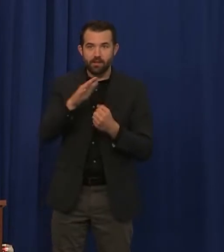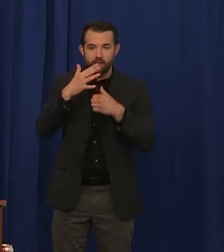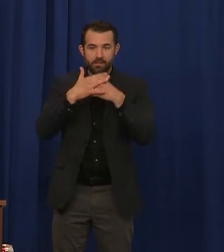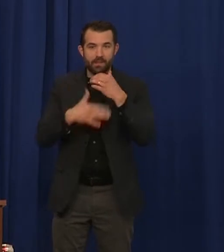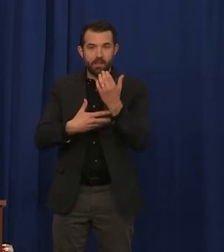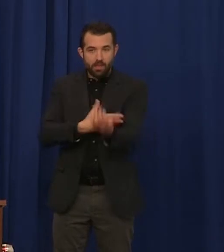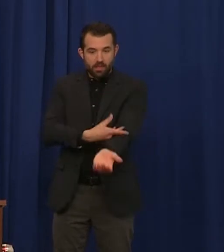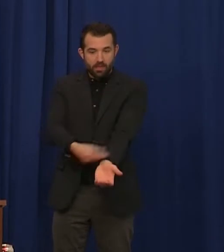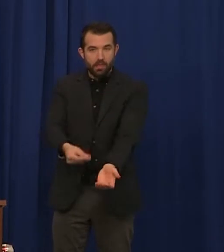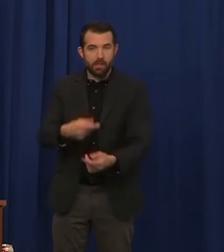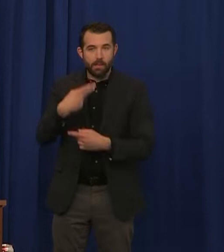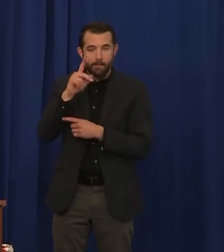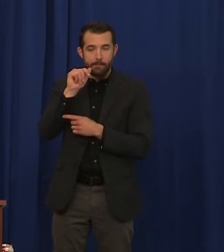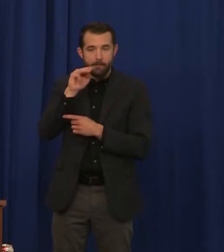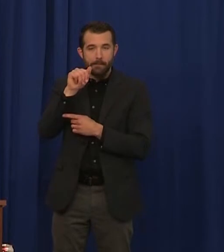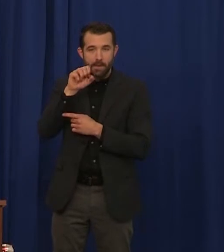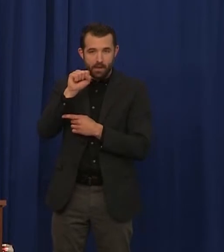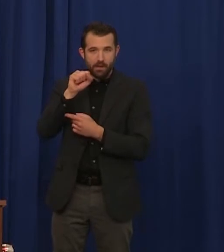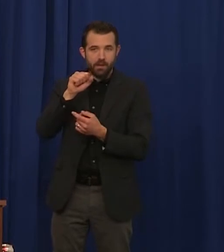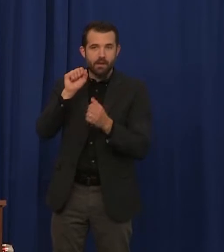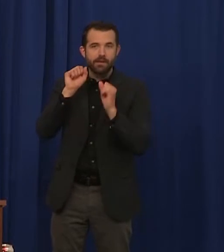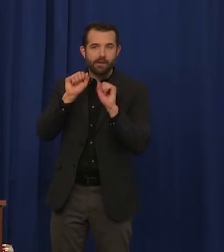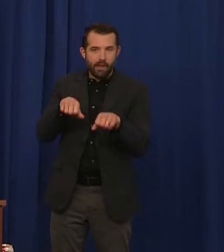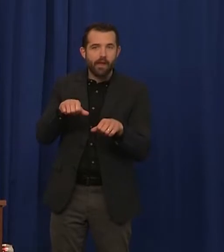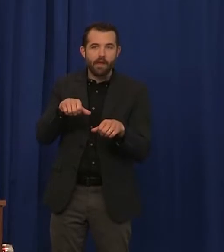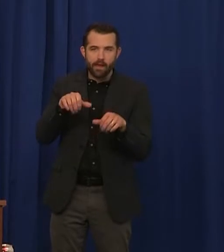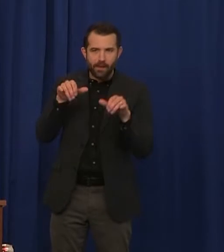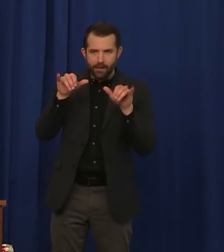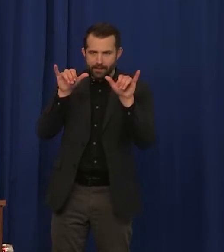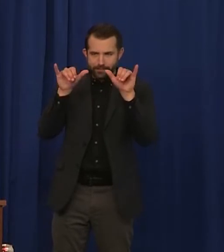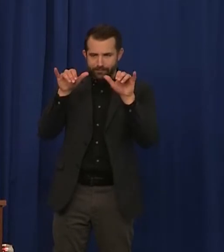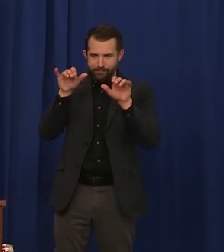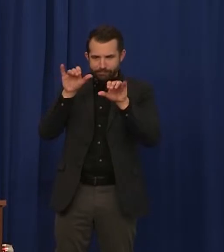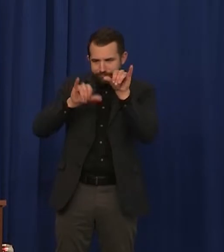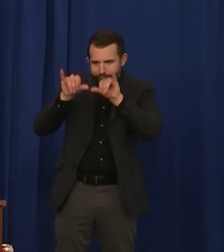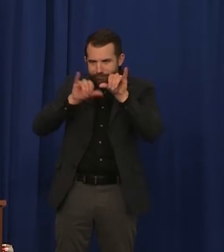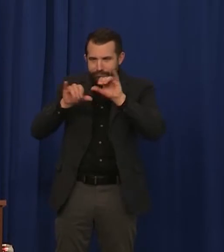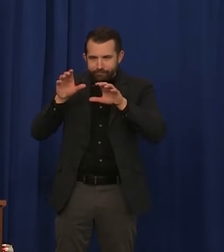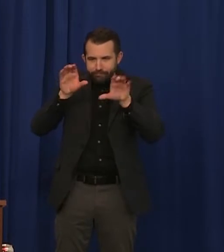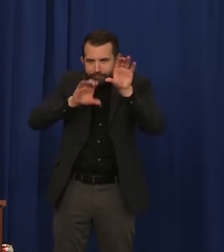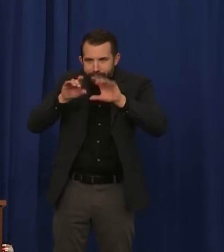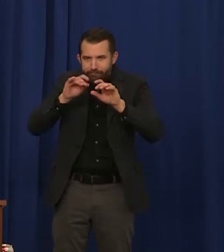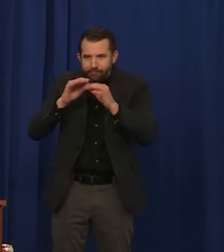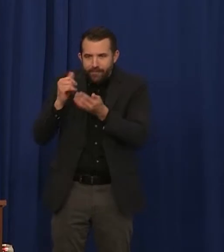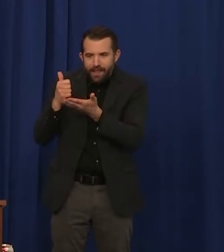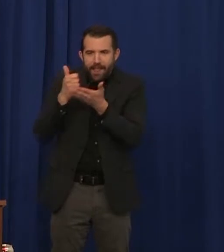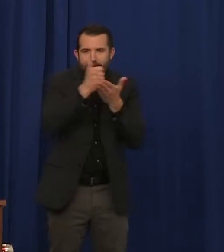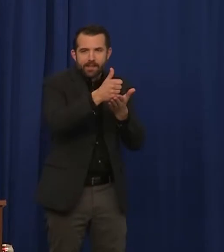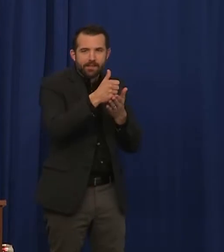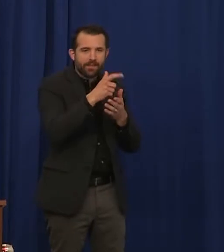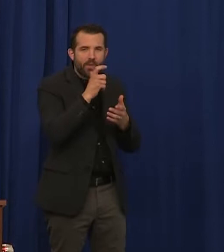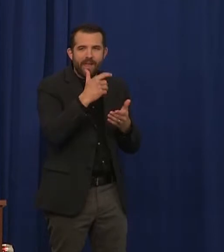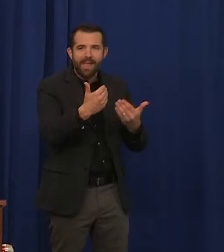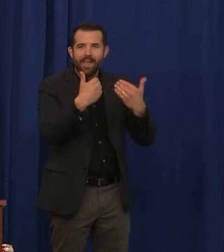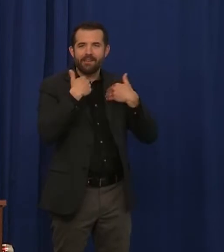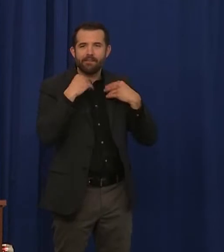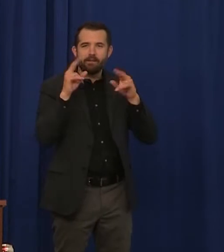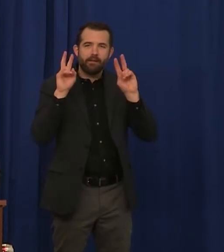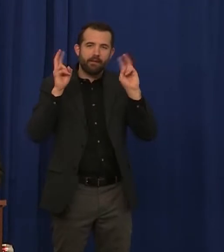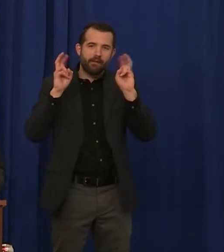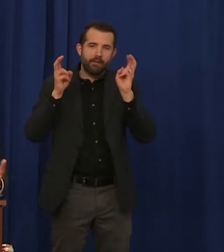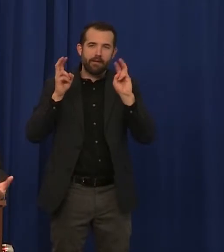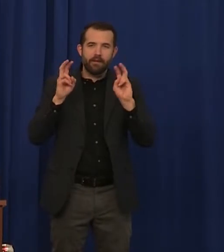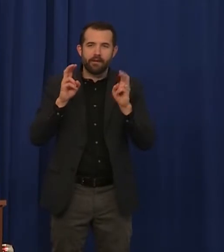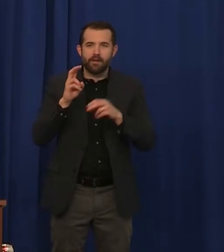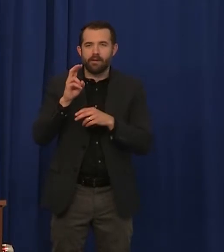are currently grappling with the disease. It's a so-called convalescent plasma idea, and it's been around for quite some time.